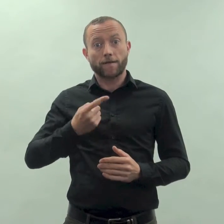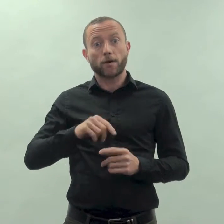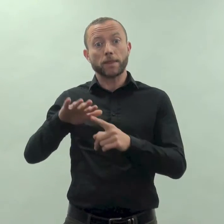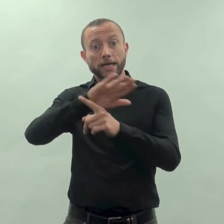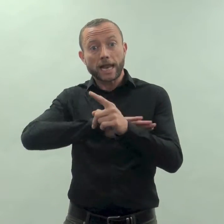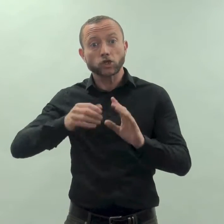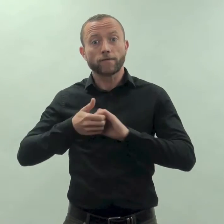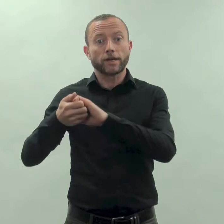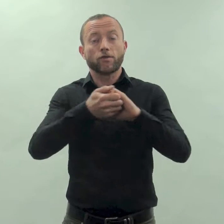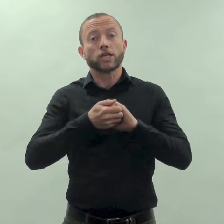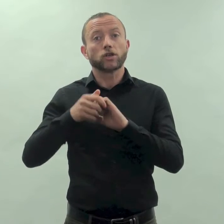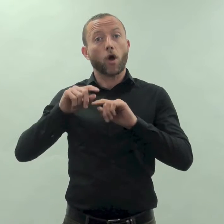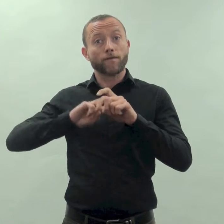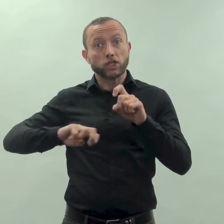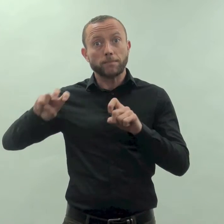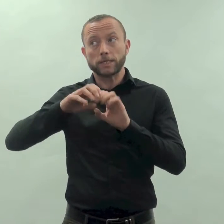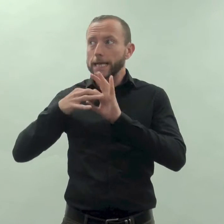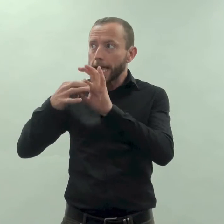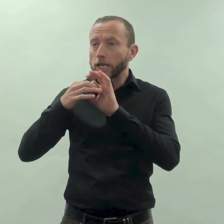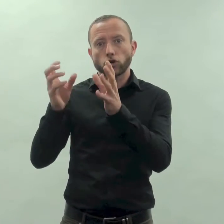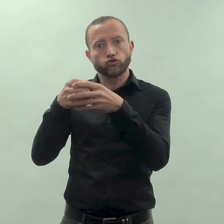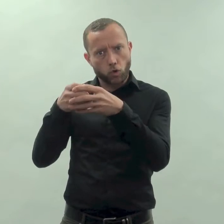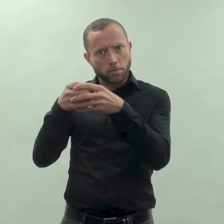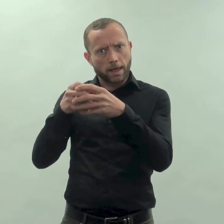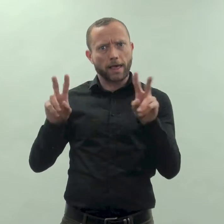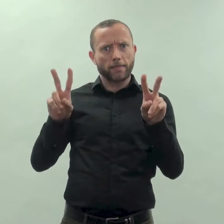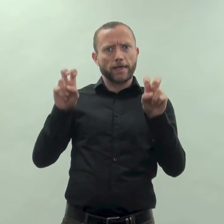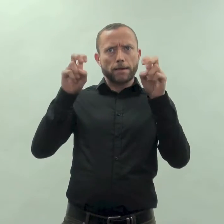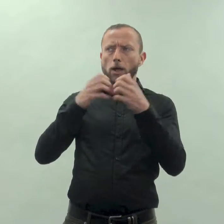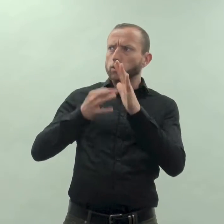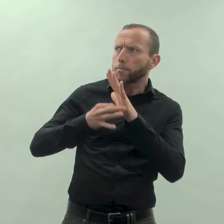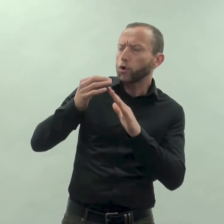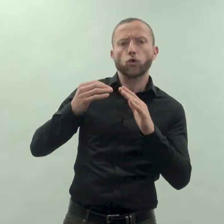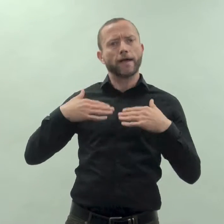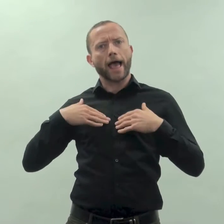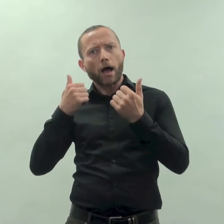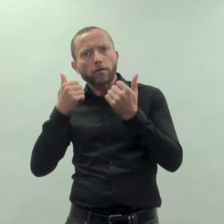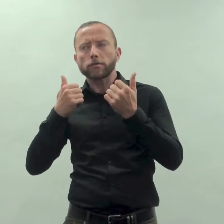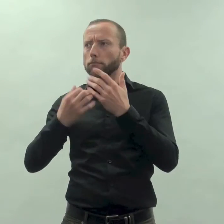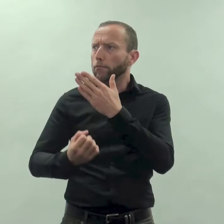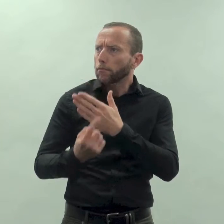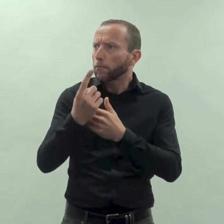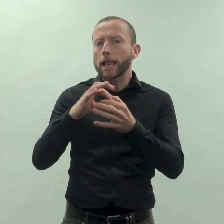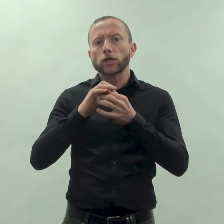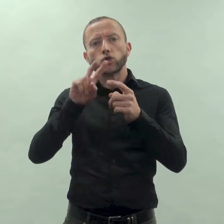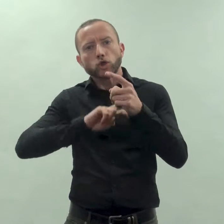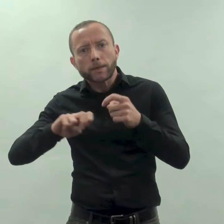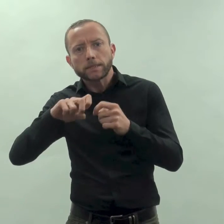National Federation of Gypsy Liaison Groups. The theme, Improving Health Outcomes for Gypsy, Roma and